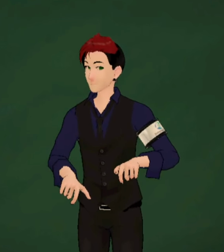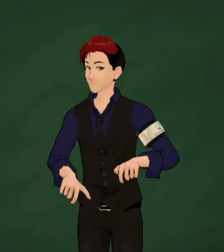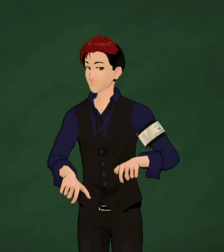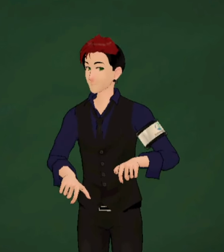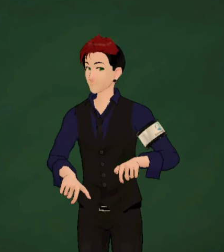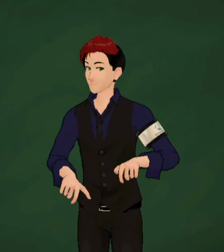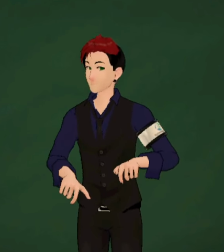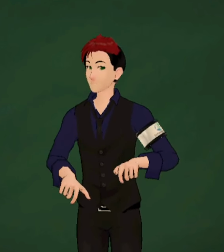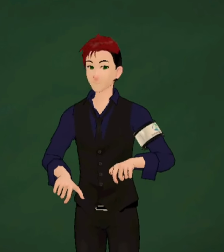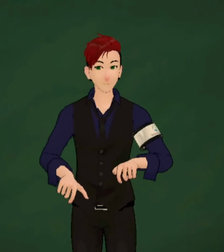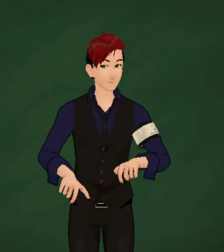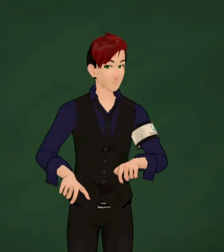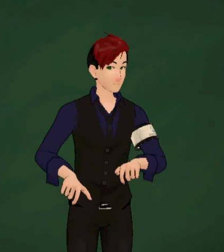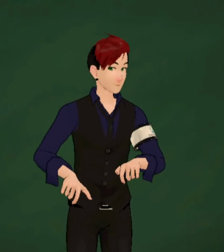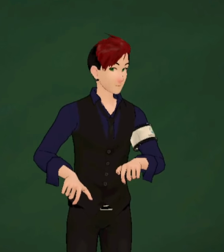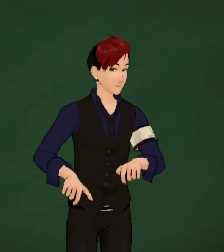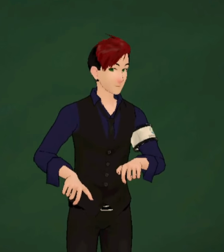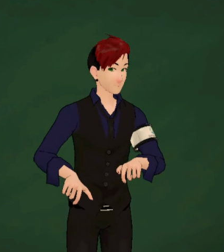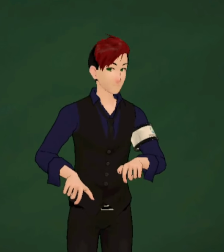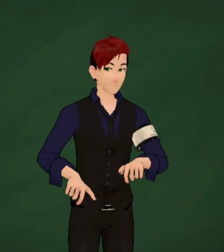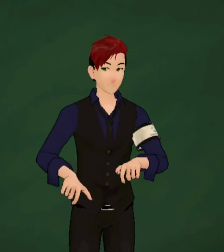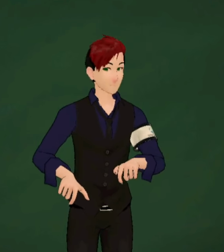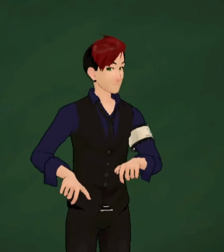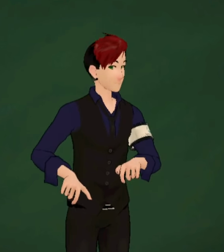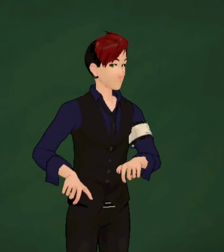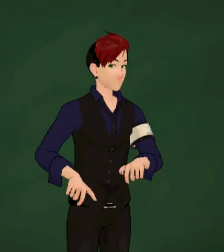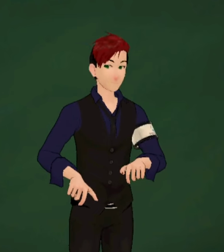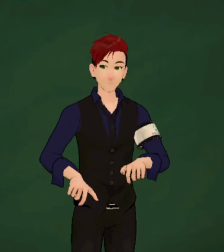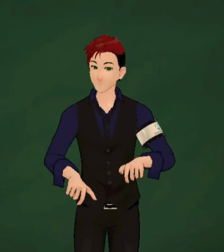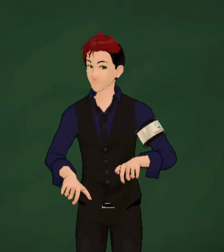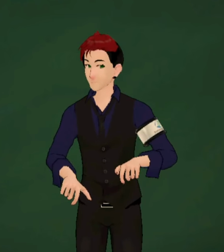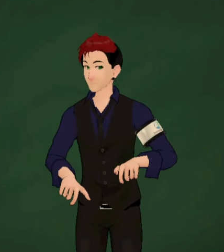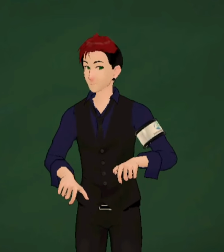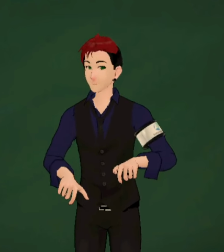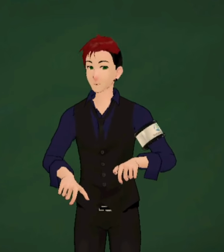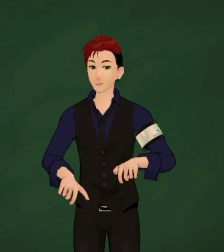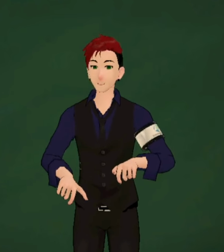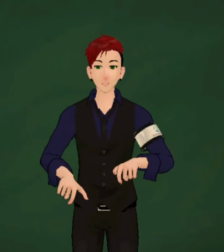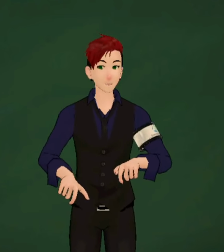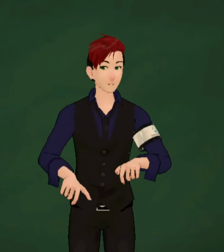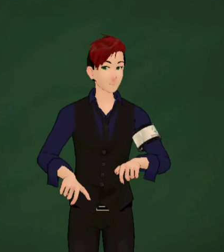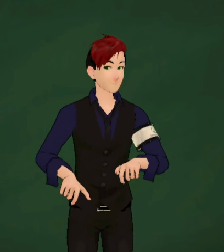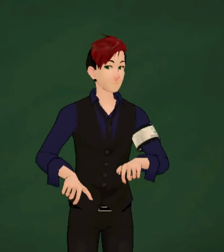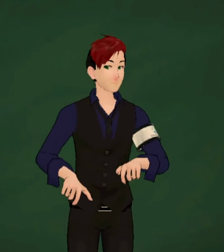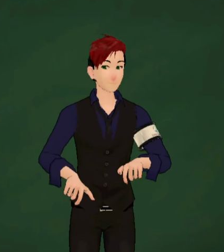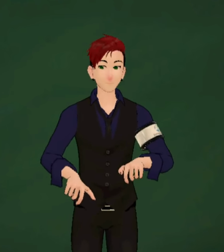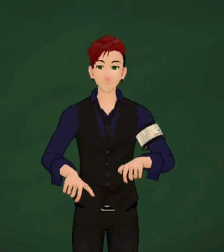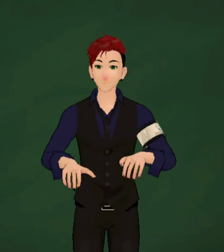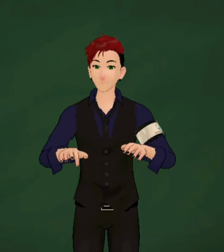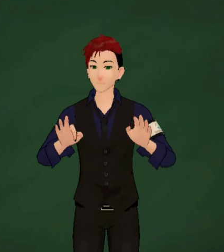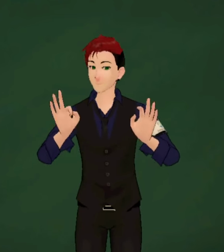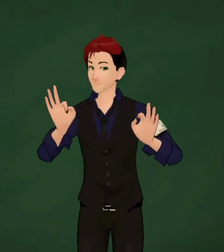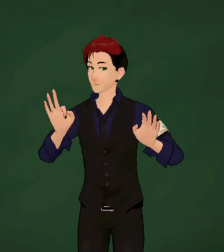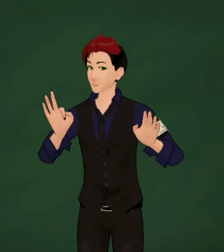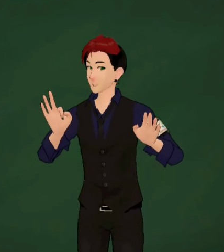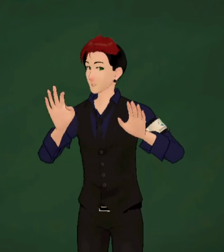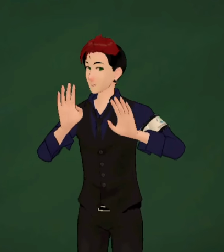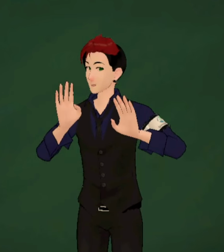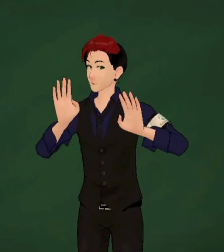4 this. though of the 6. All right. 7. That's See good. what I can do. Let's see what I can do. Let's see what I can do. All right. Okay, Oh, cool. yeah, you can Ready? type,